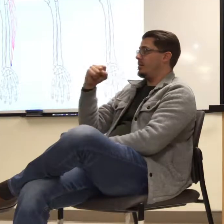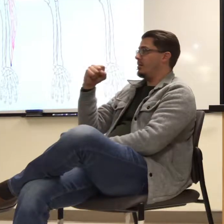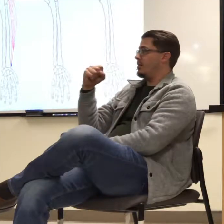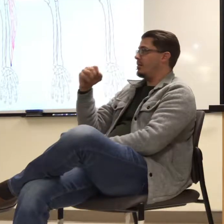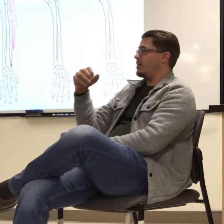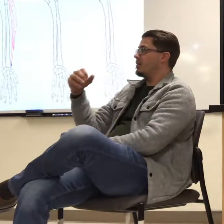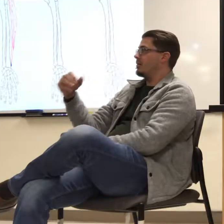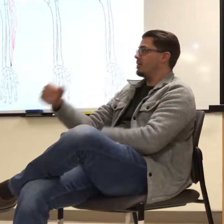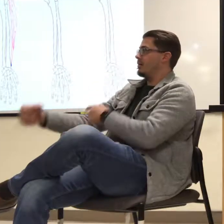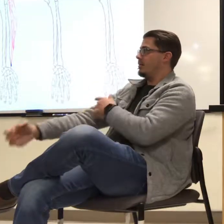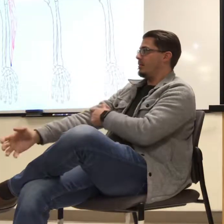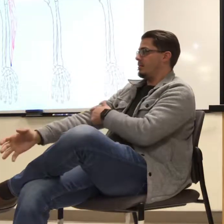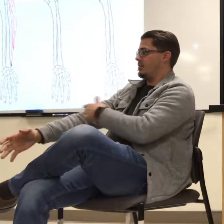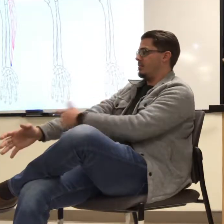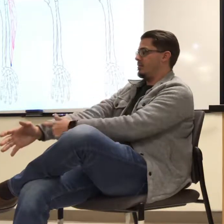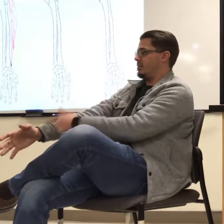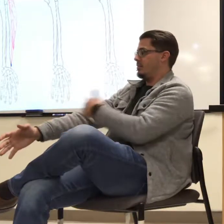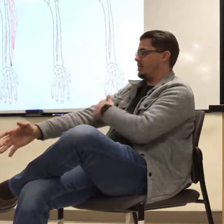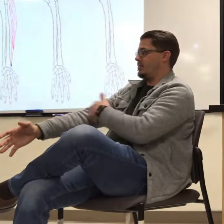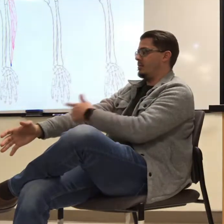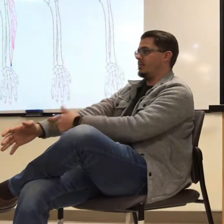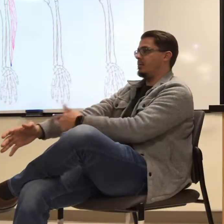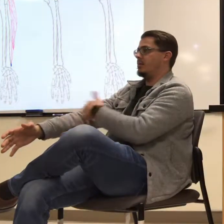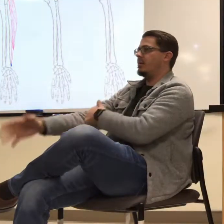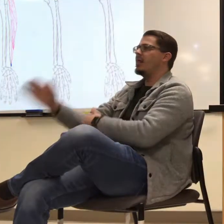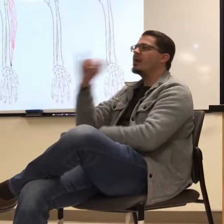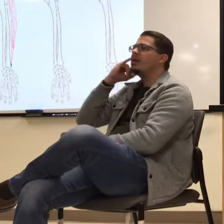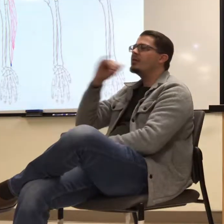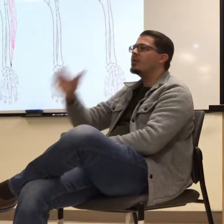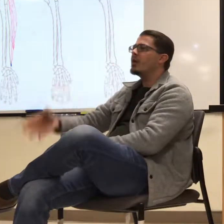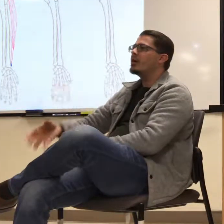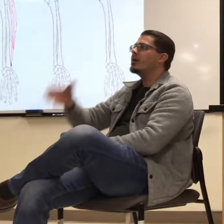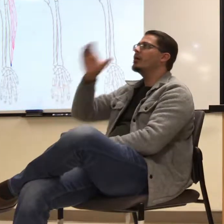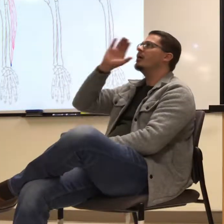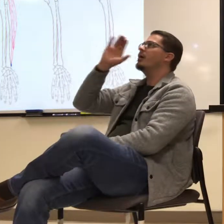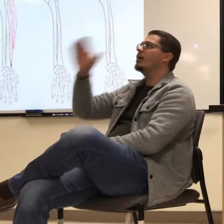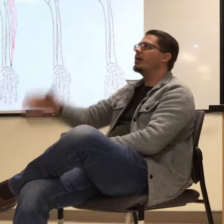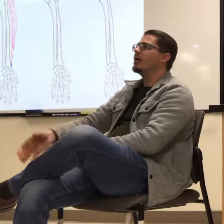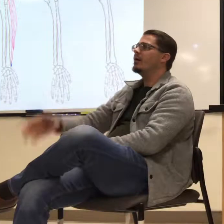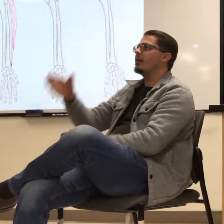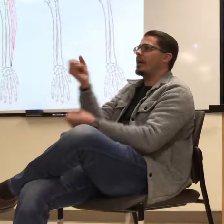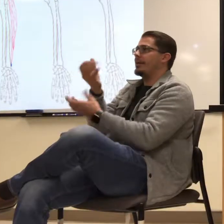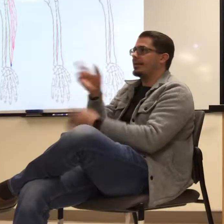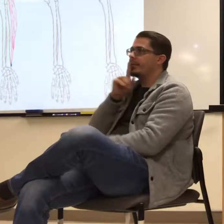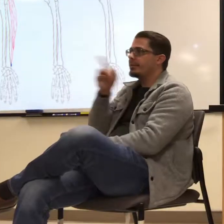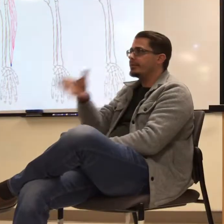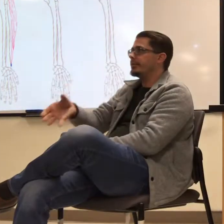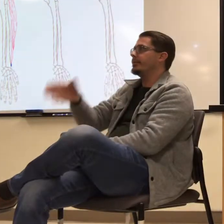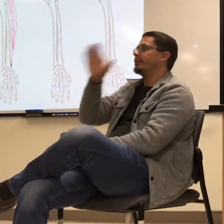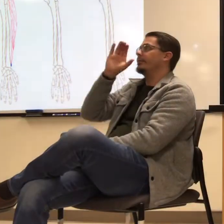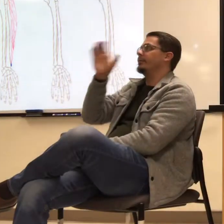Like as in drinking root beer, or drinking anything.